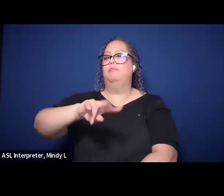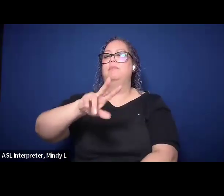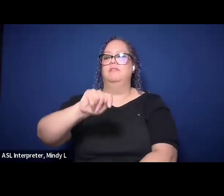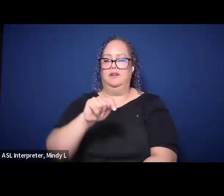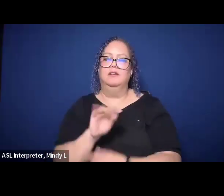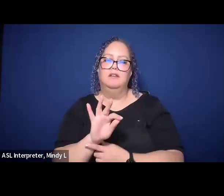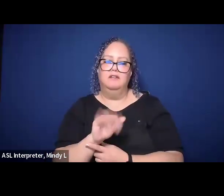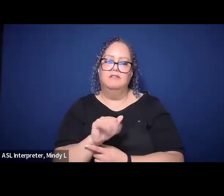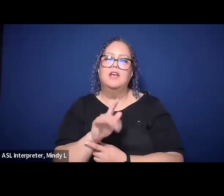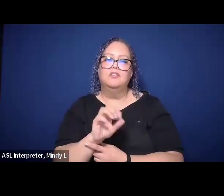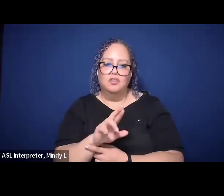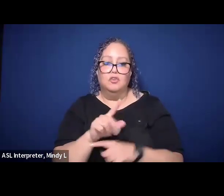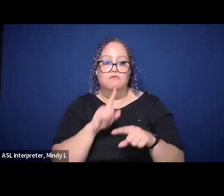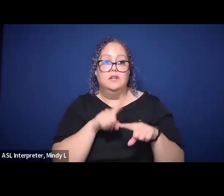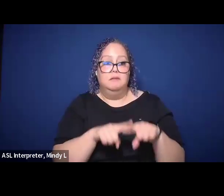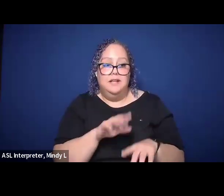before.